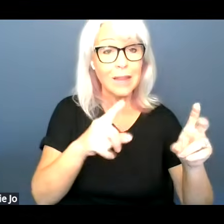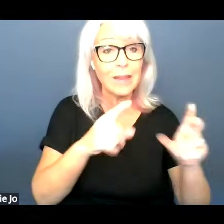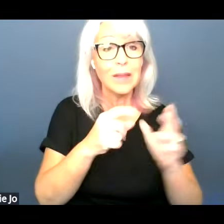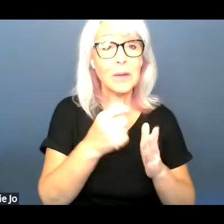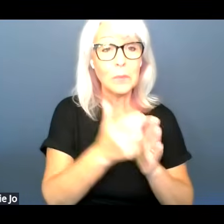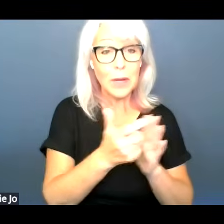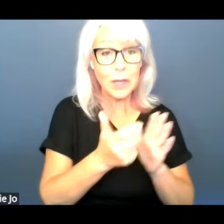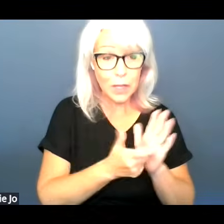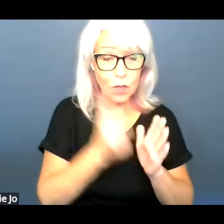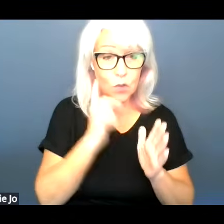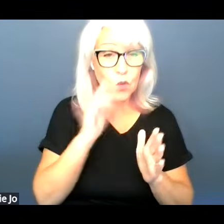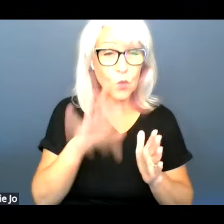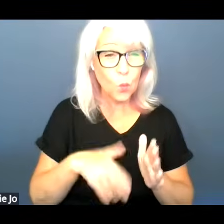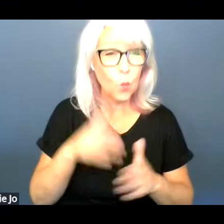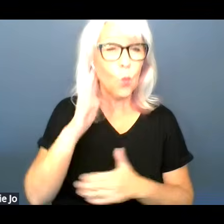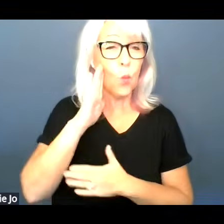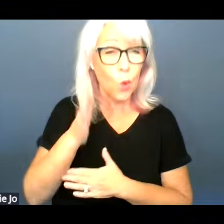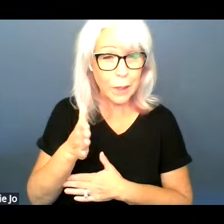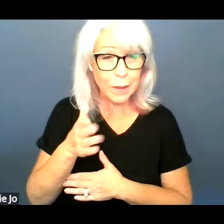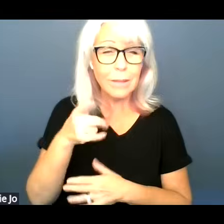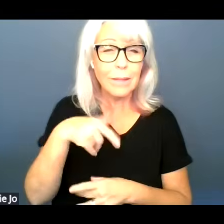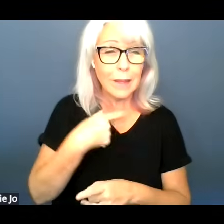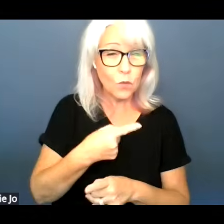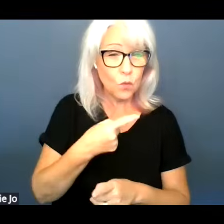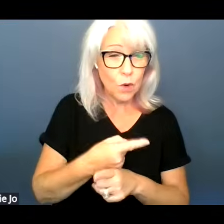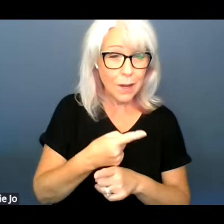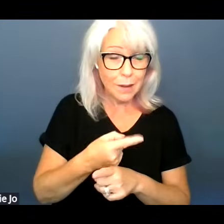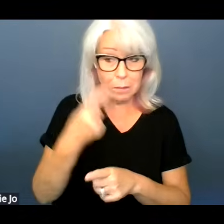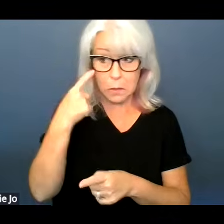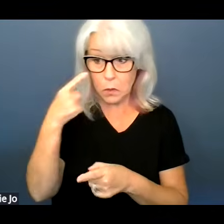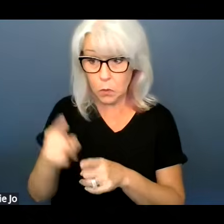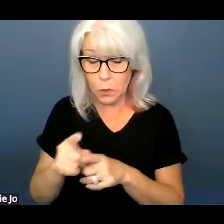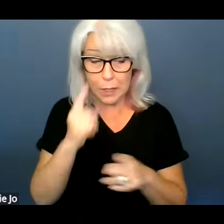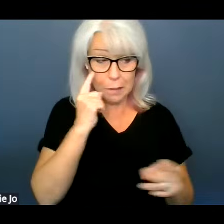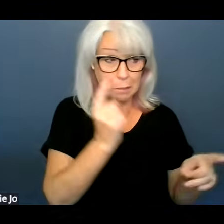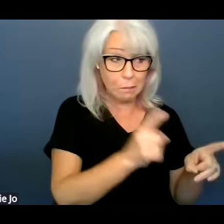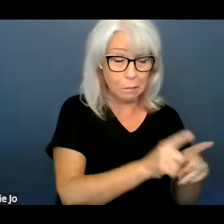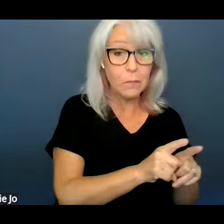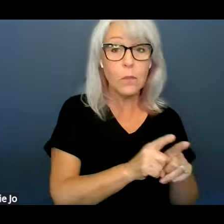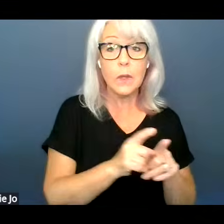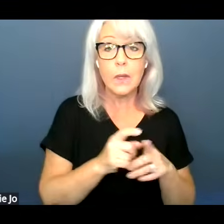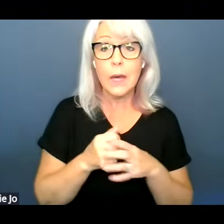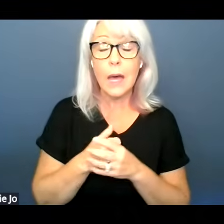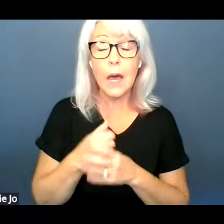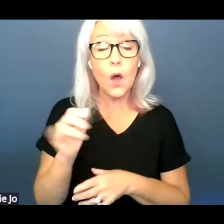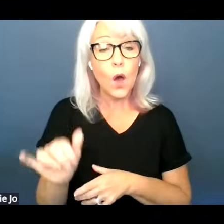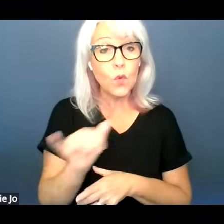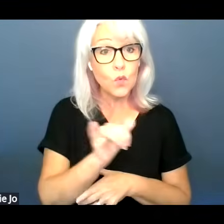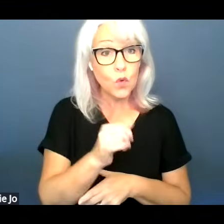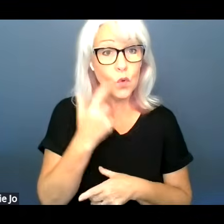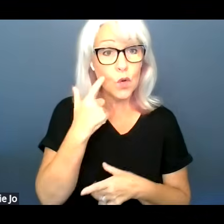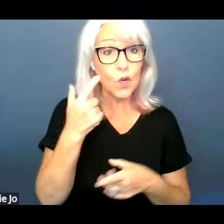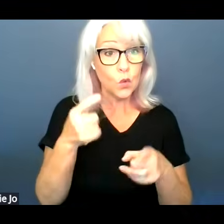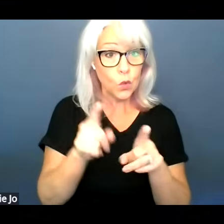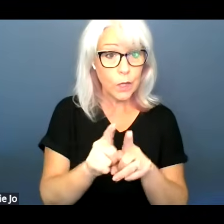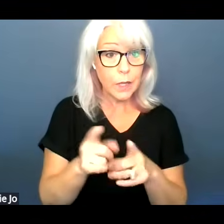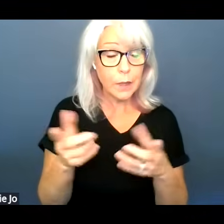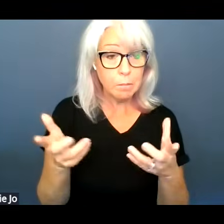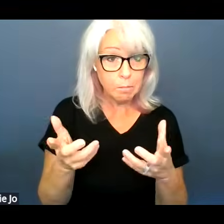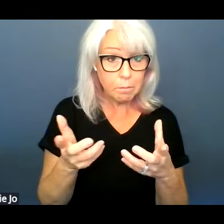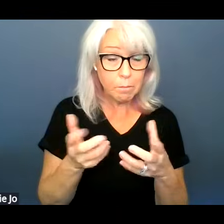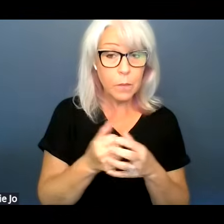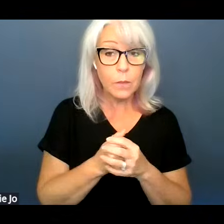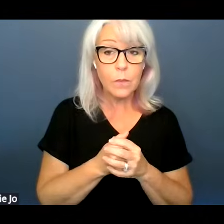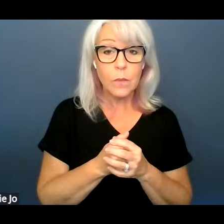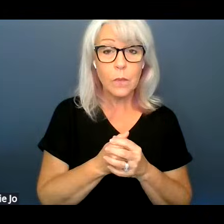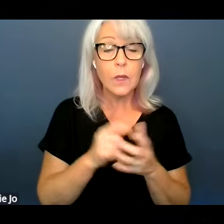right? That's language that each of them have. And I think we agreed that the change